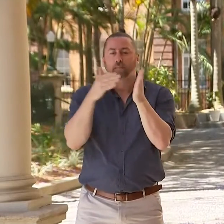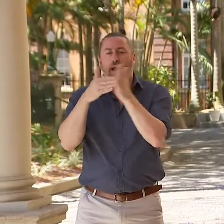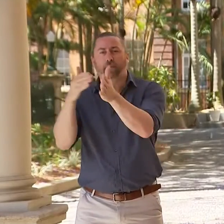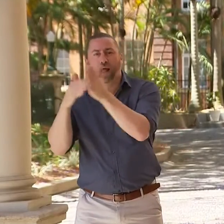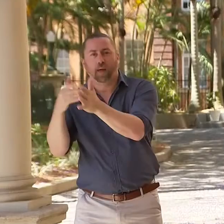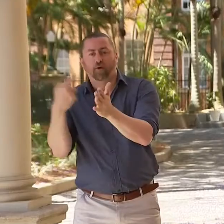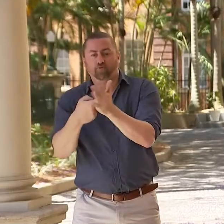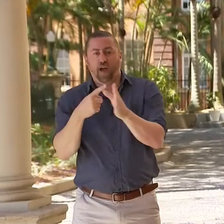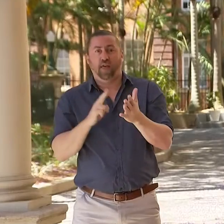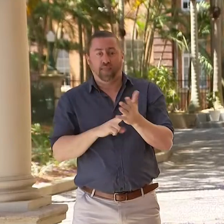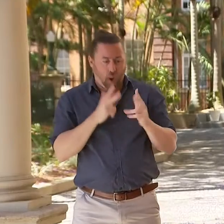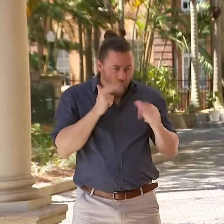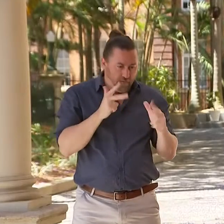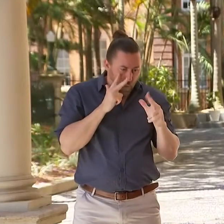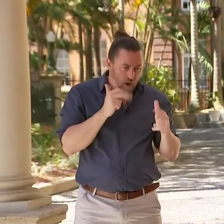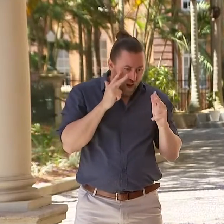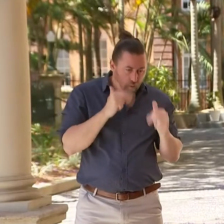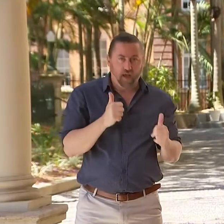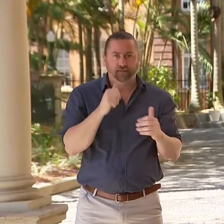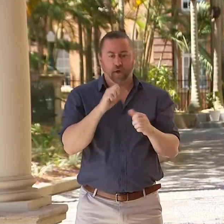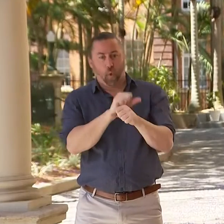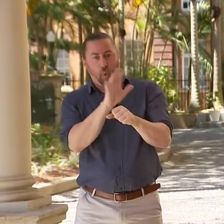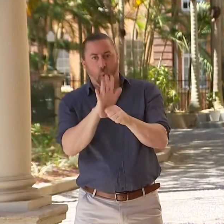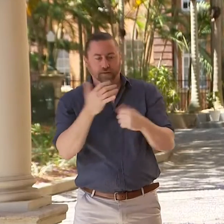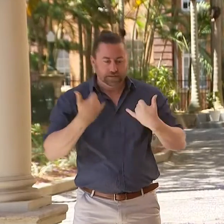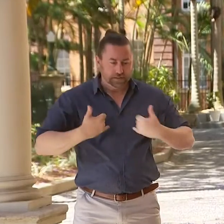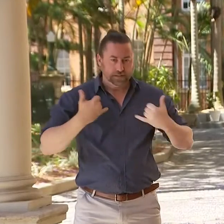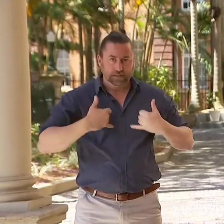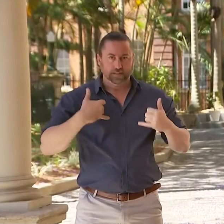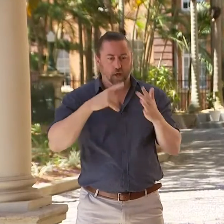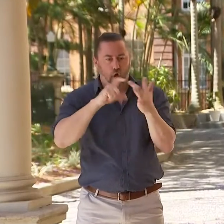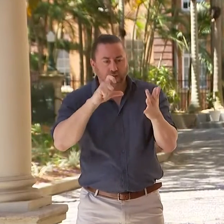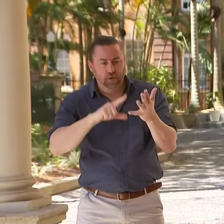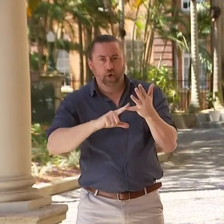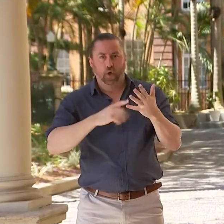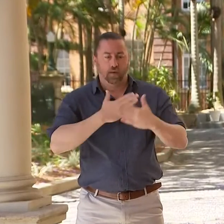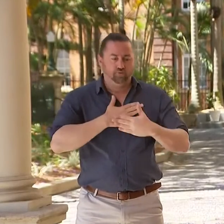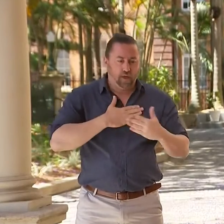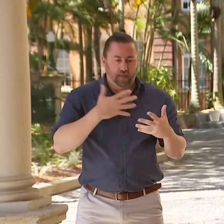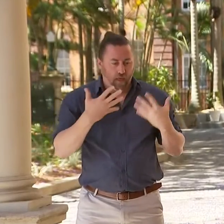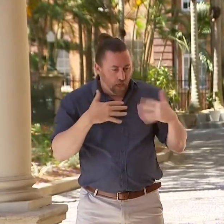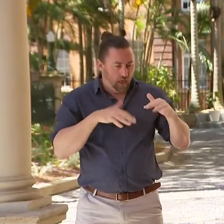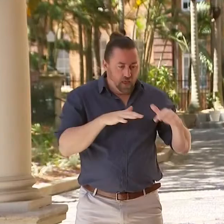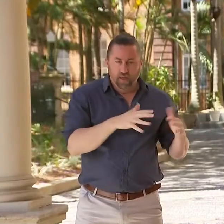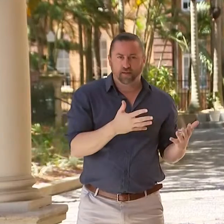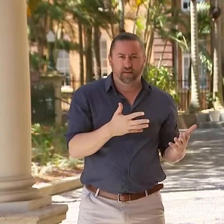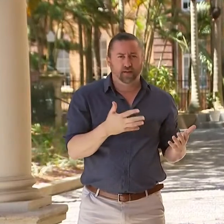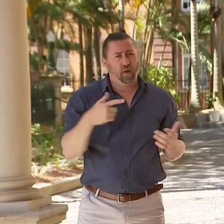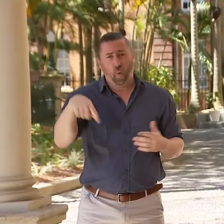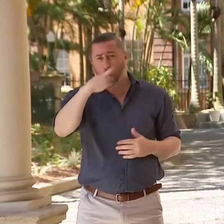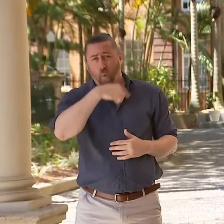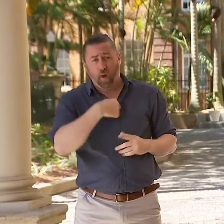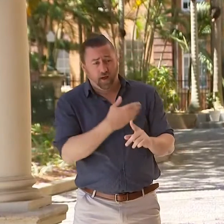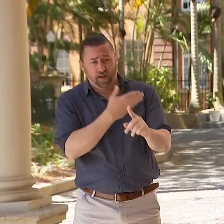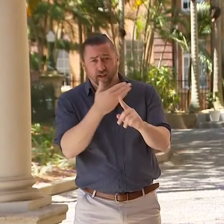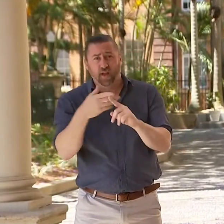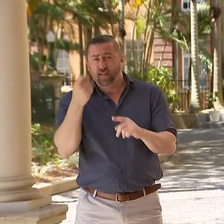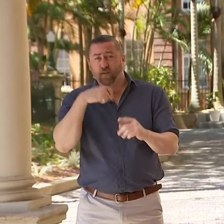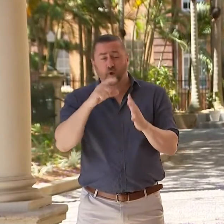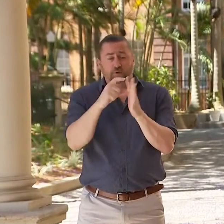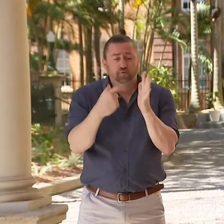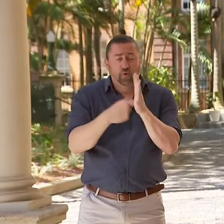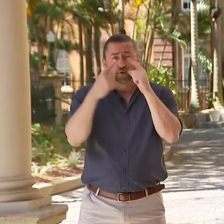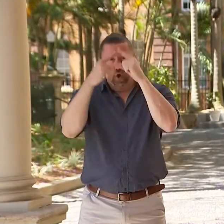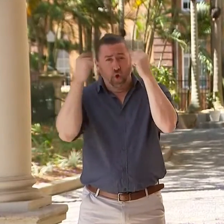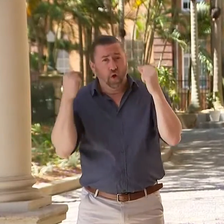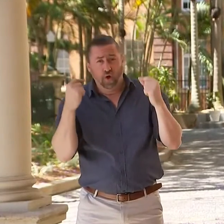healthcare staff do. They've been working on this pandemic for a very long time now. Some of them are stretched.